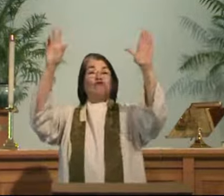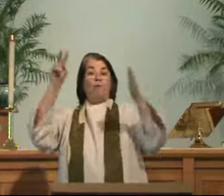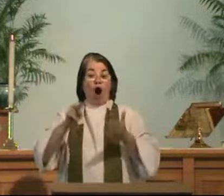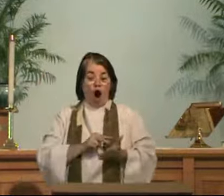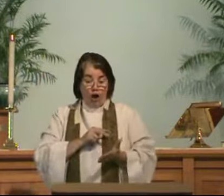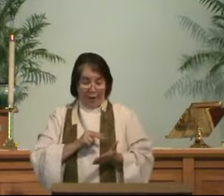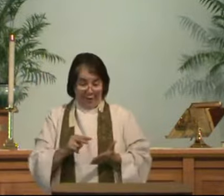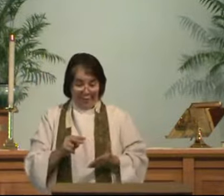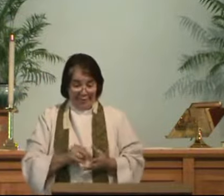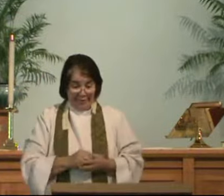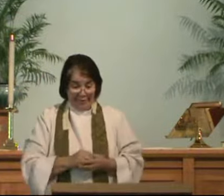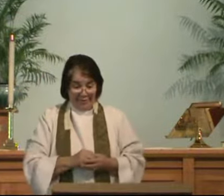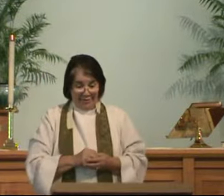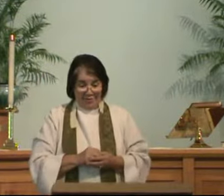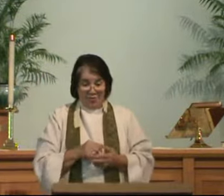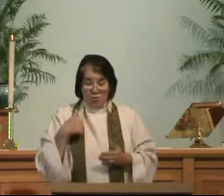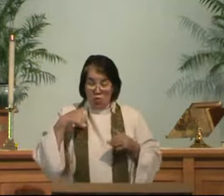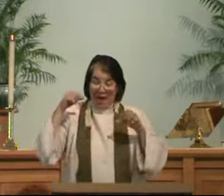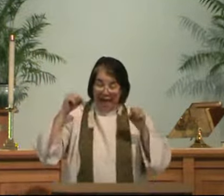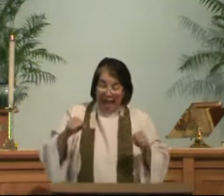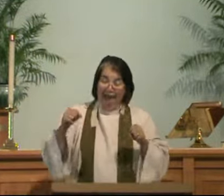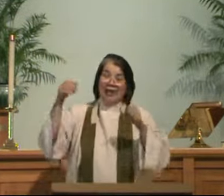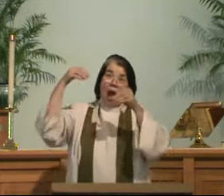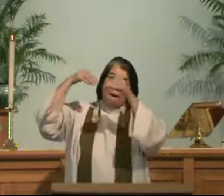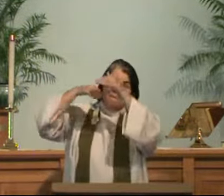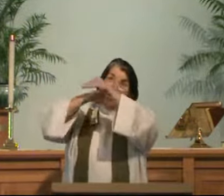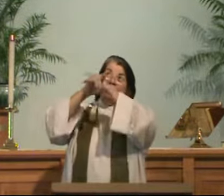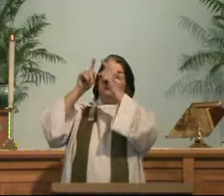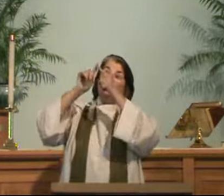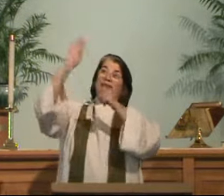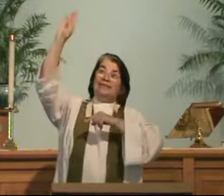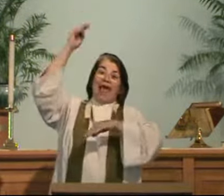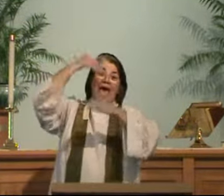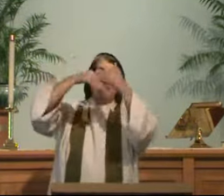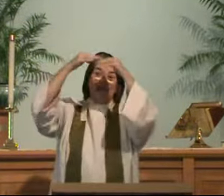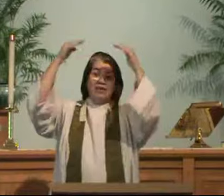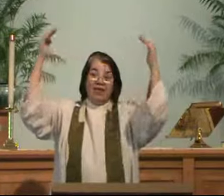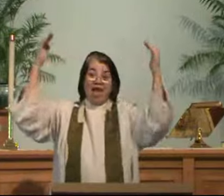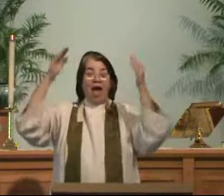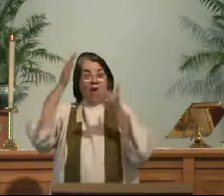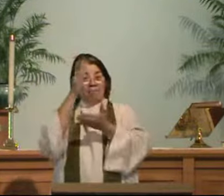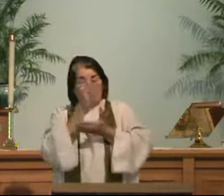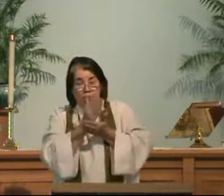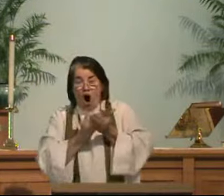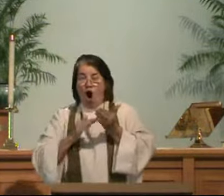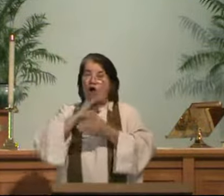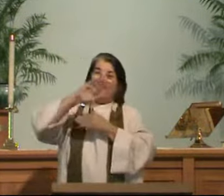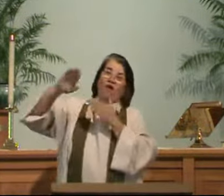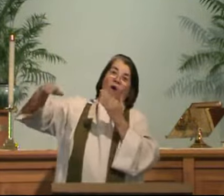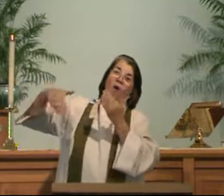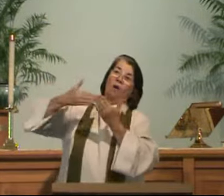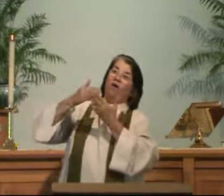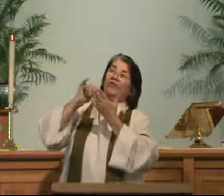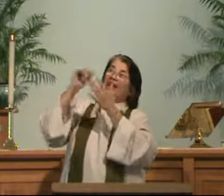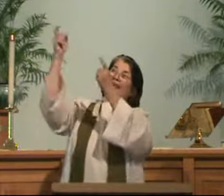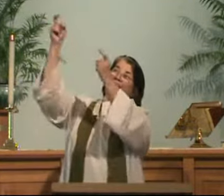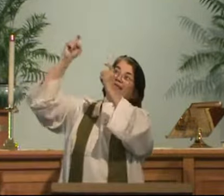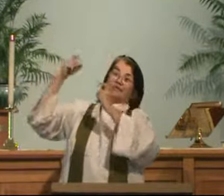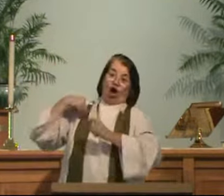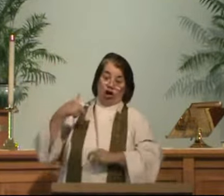wonderful party. We can't come into his heaven and be part of all that he gives